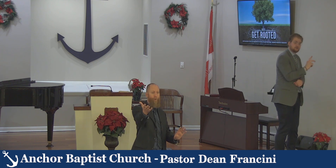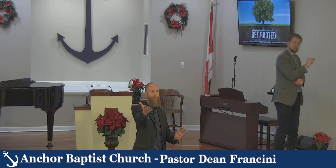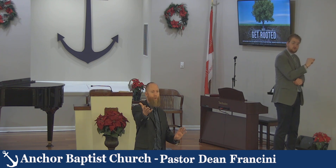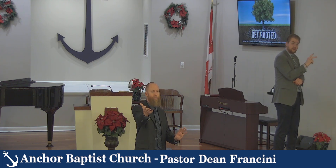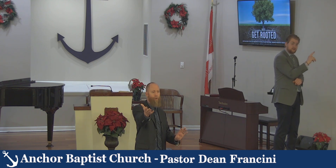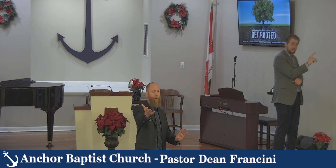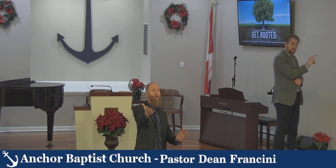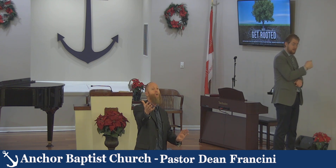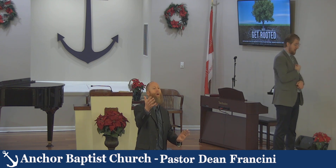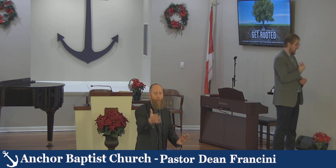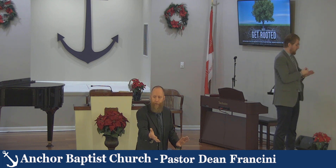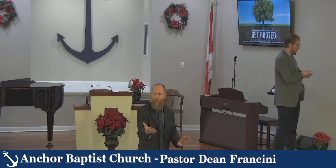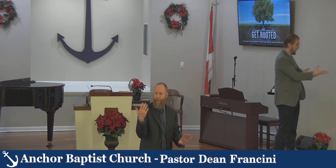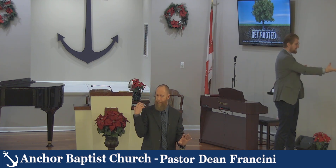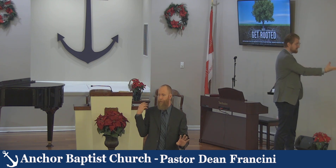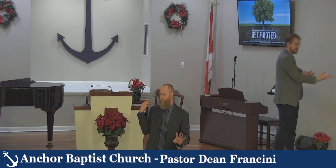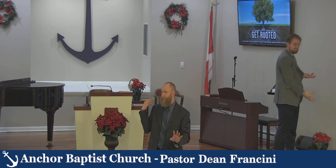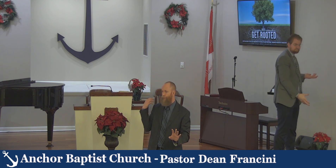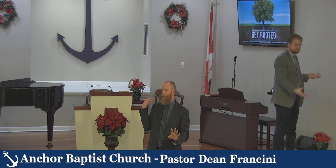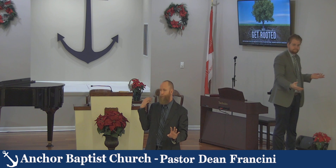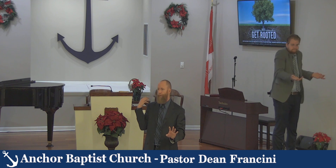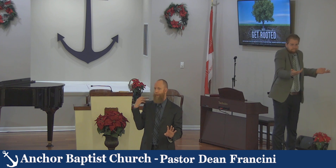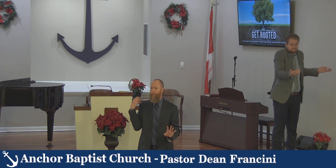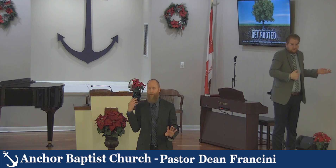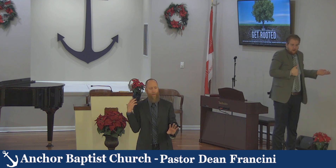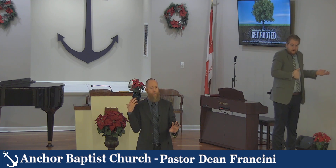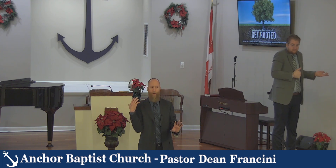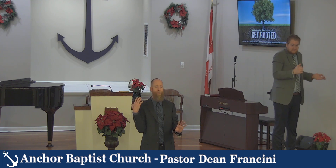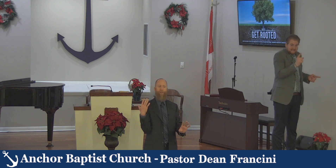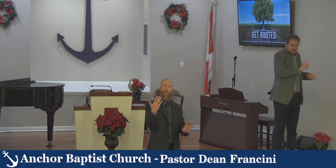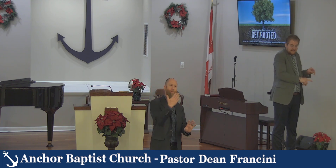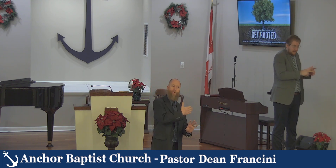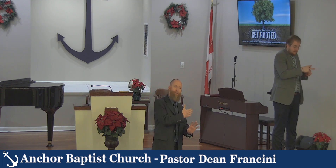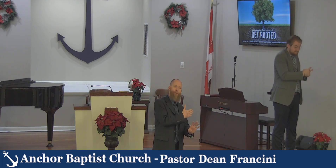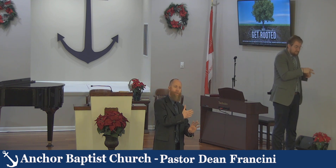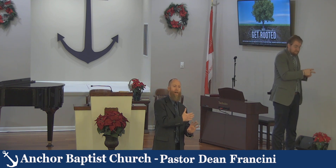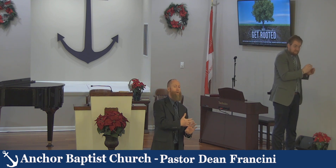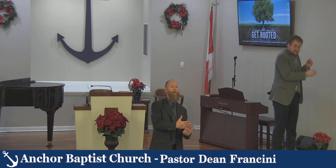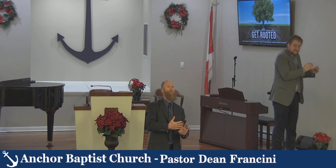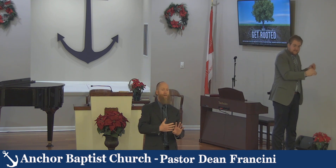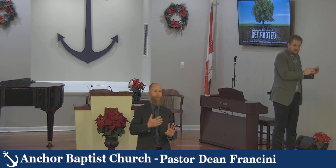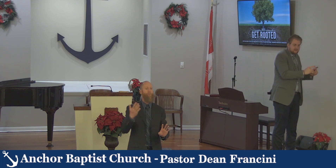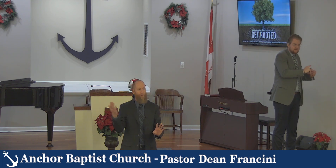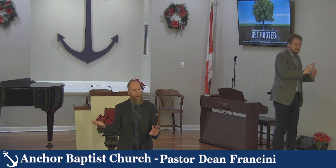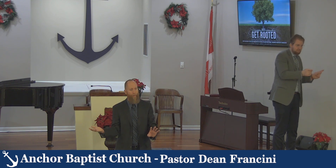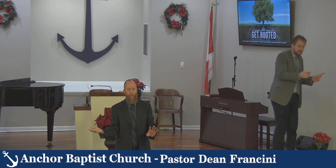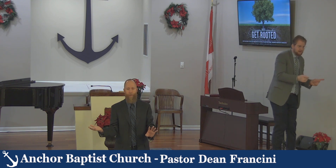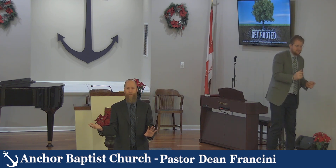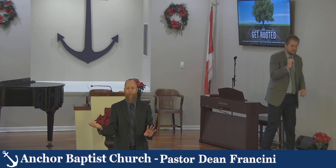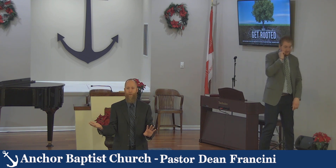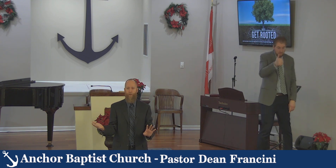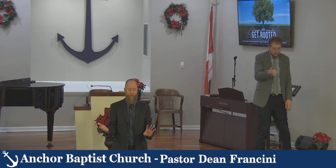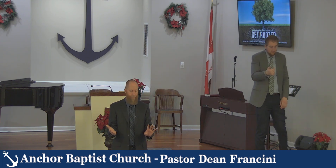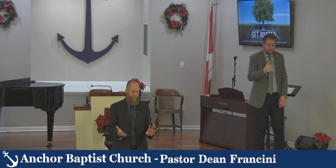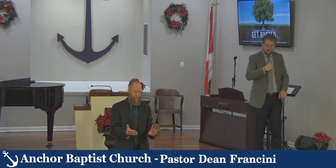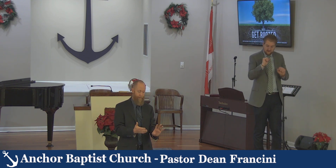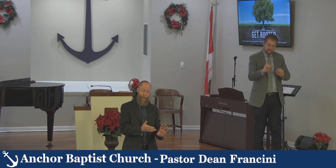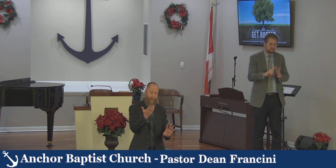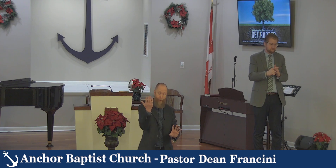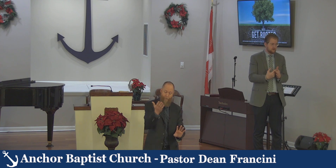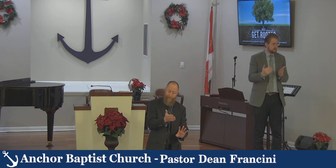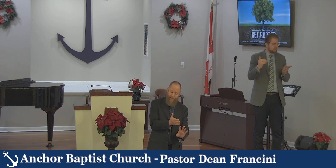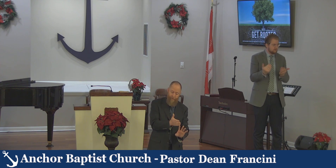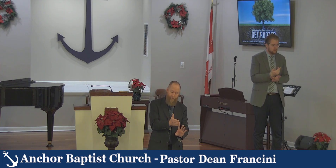change in 2024 what I wish I'd have done in 2023, right? I messed up yesterday, but I don't have to mess up tomorrow.